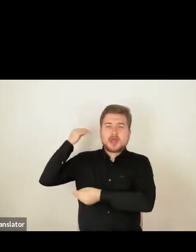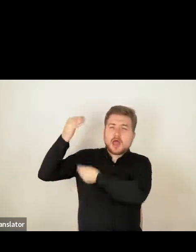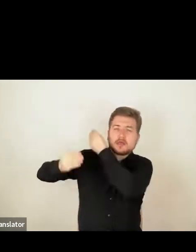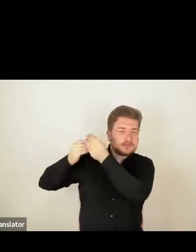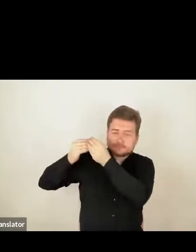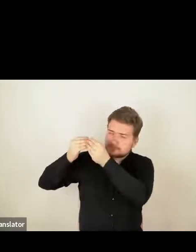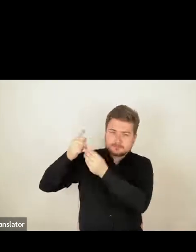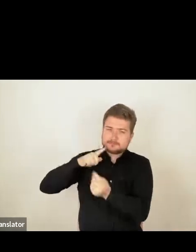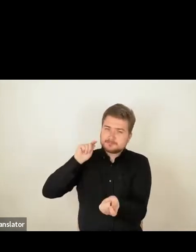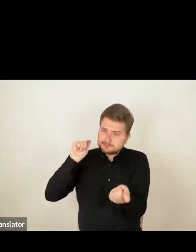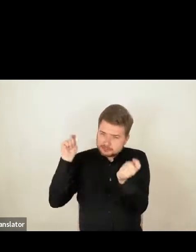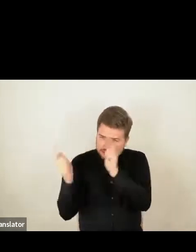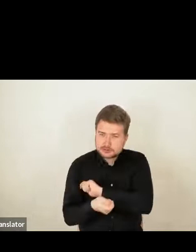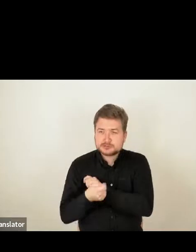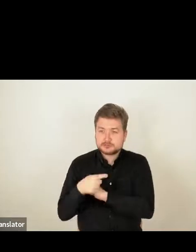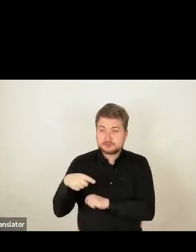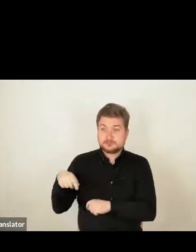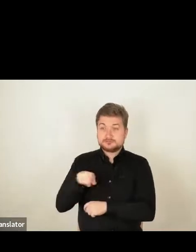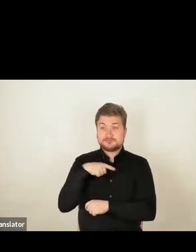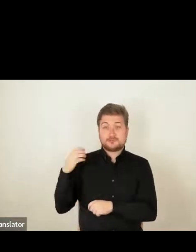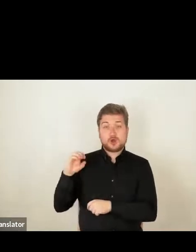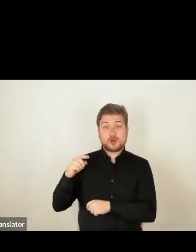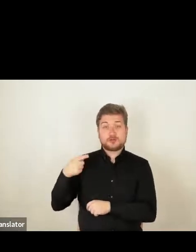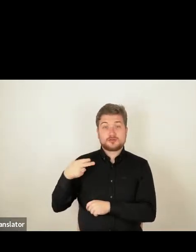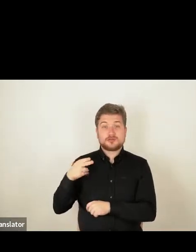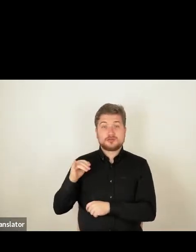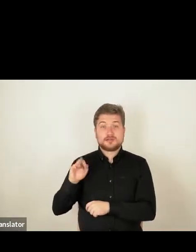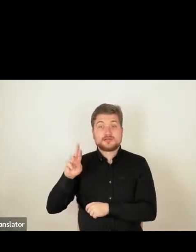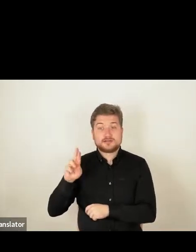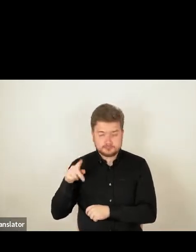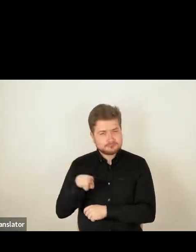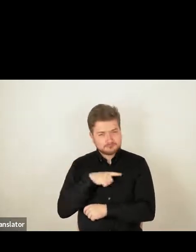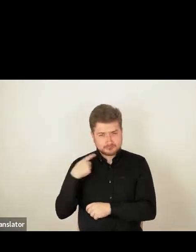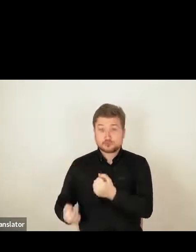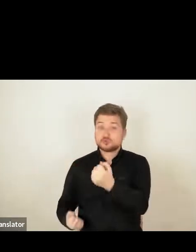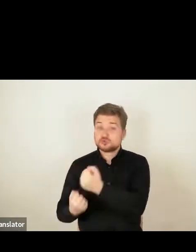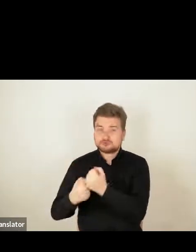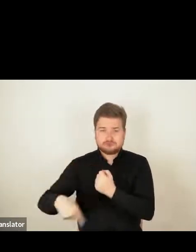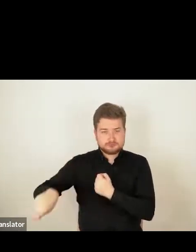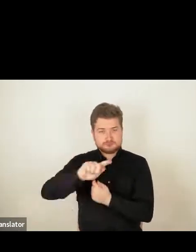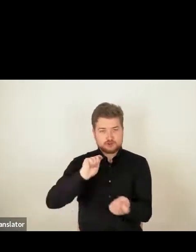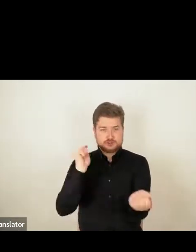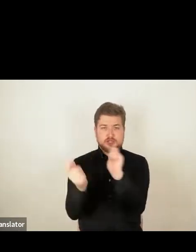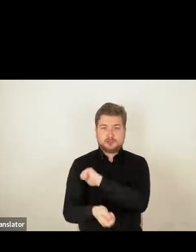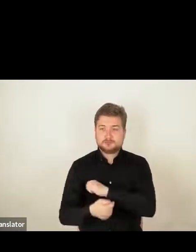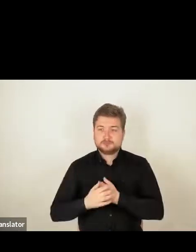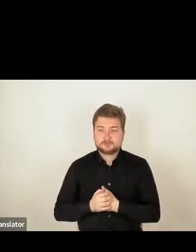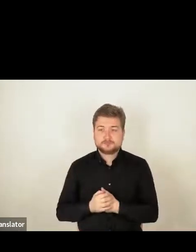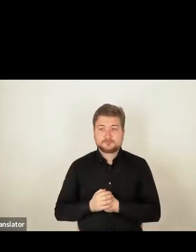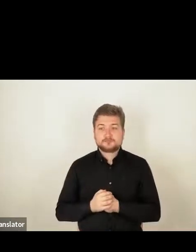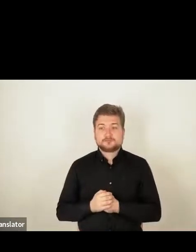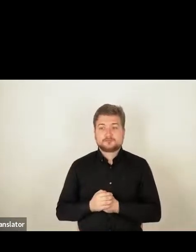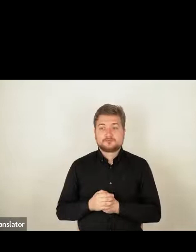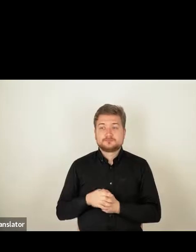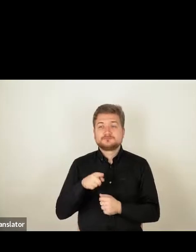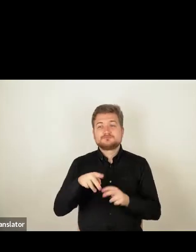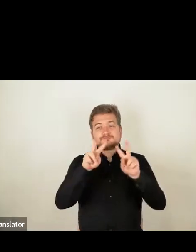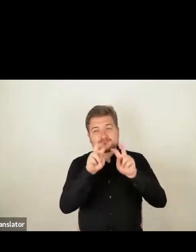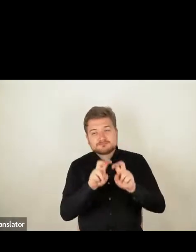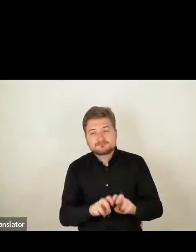the second step would be actually conducting the systematic and participatory gender assessment or audit.